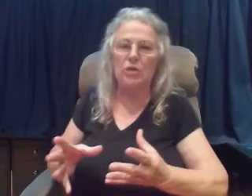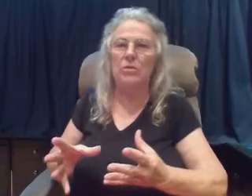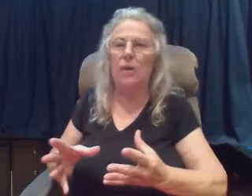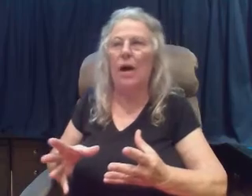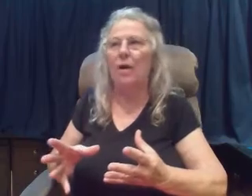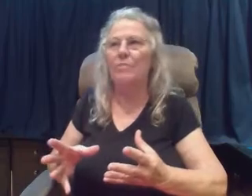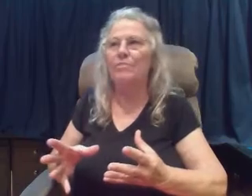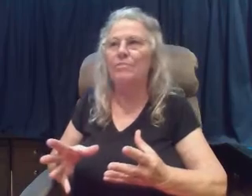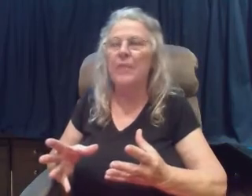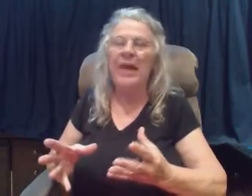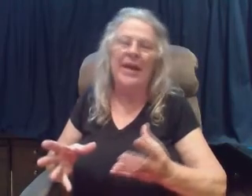interpretation,